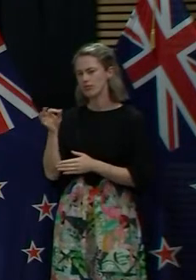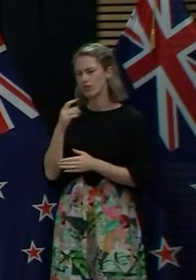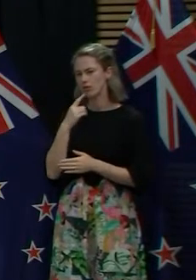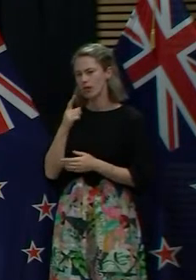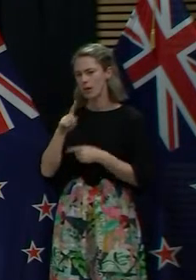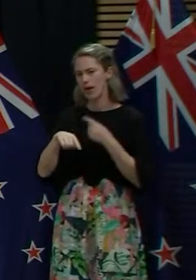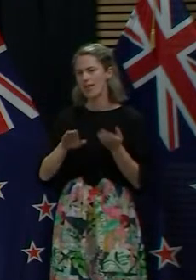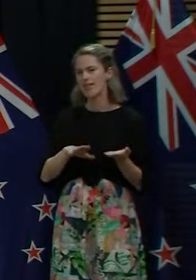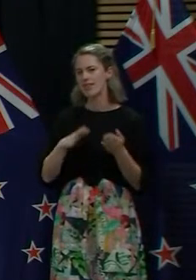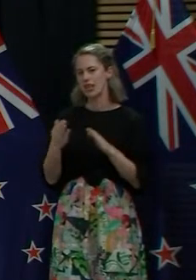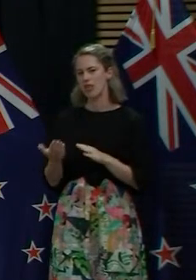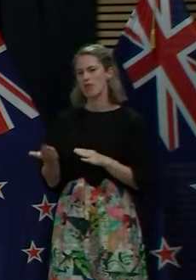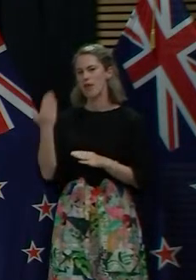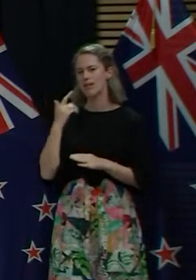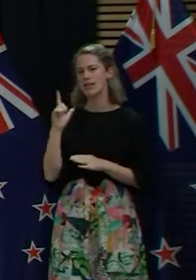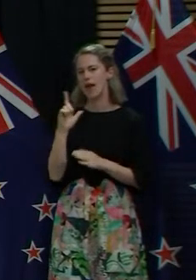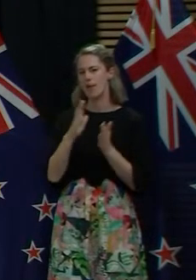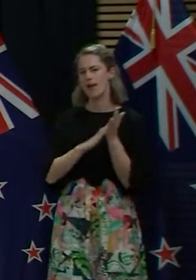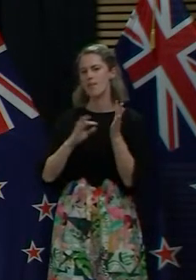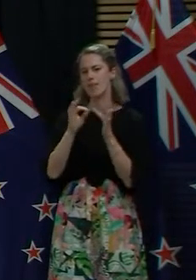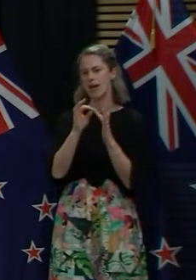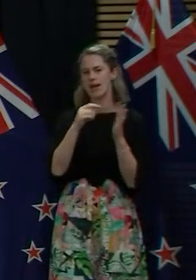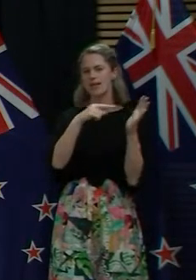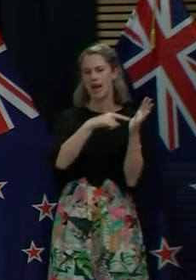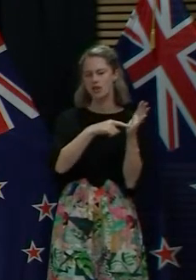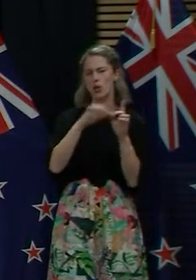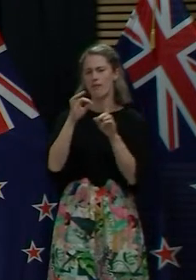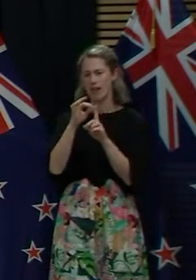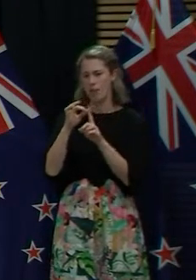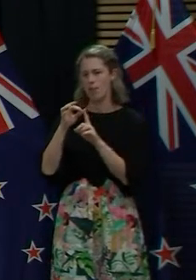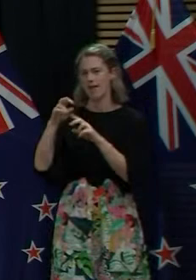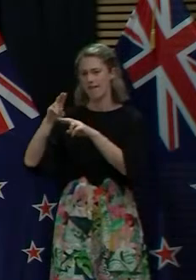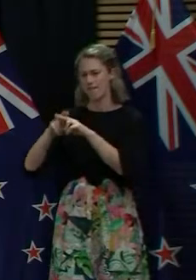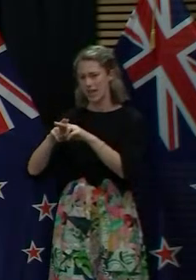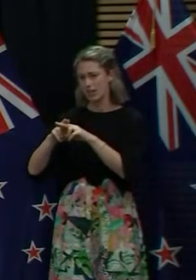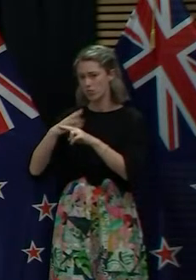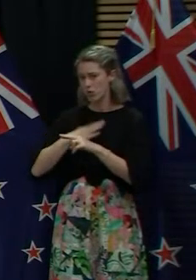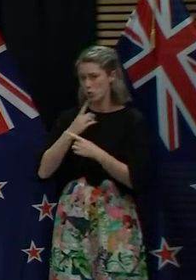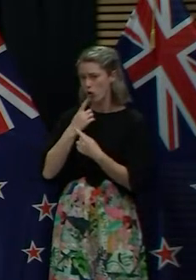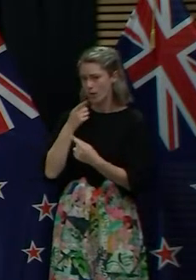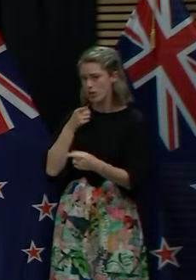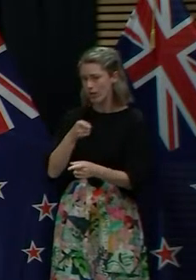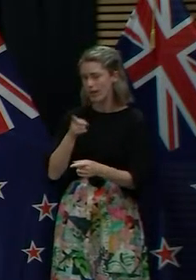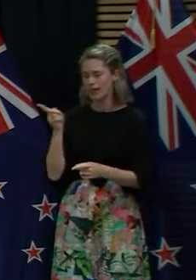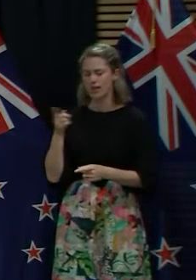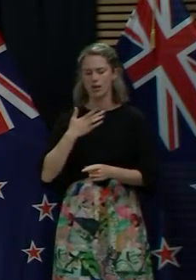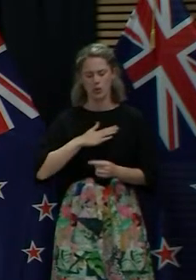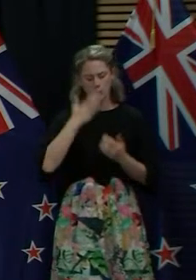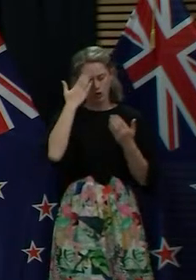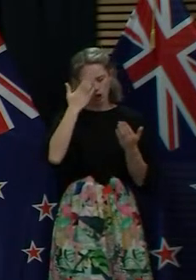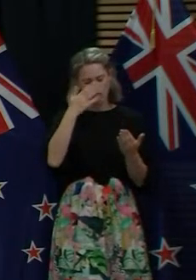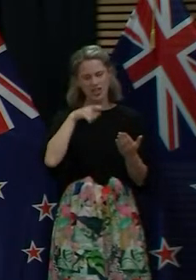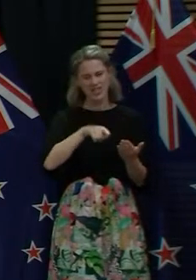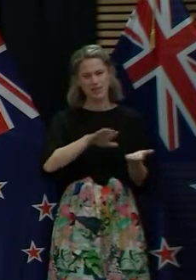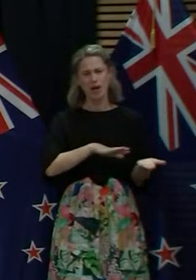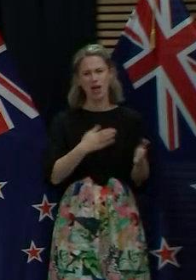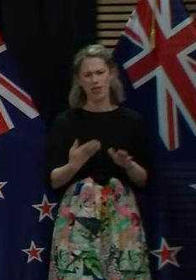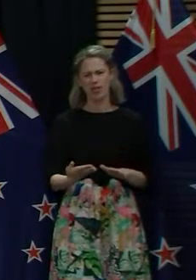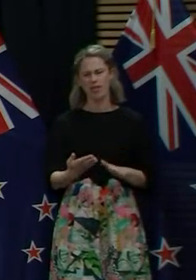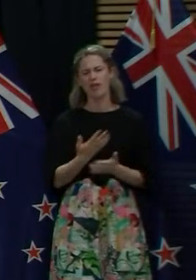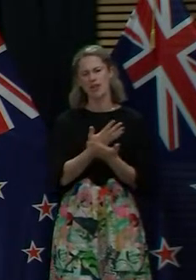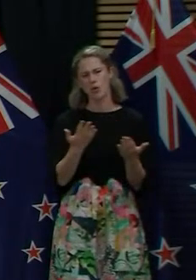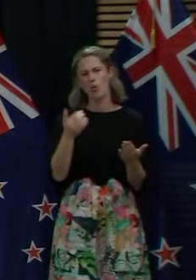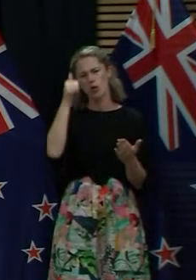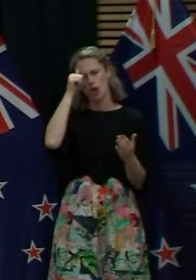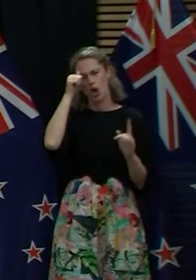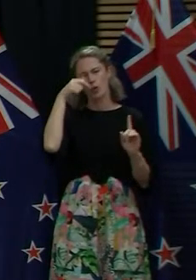of Taito Philip Field? Yeah, I do want to acknowledge Taito Philip Field's passing. You know, everyone will be familiar with